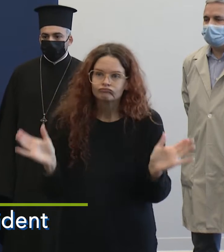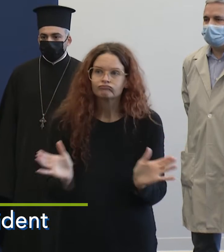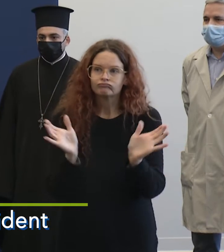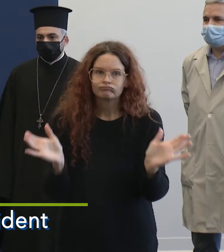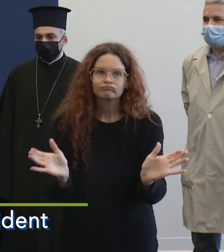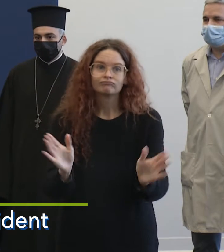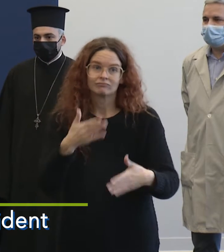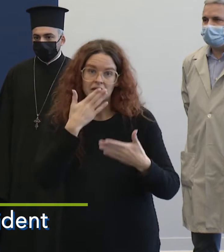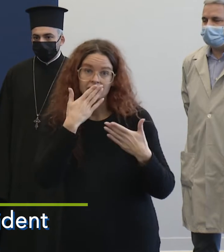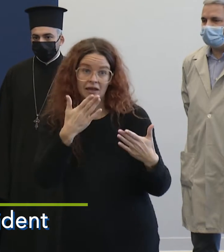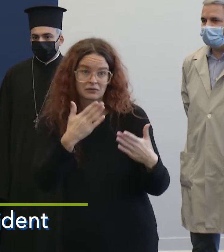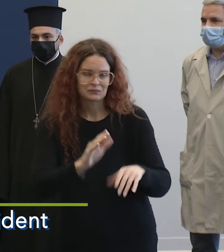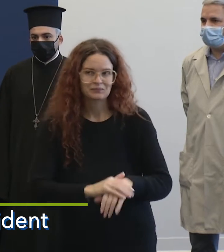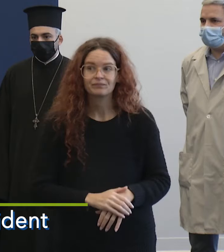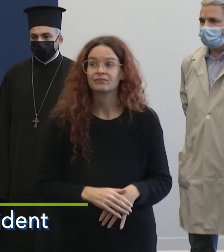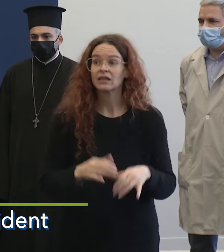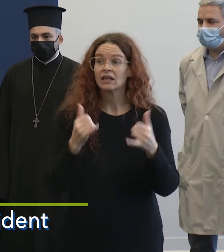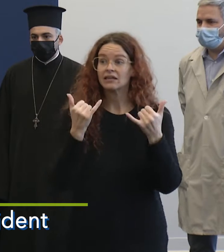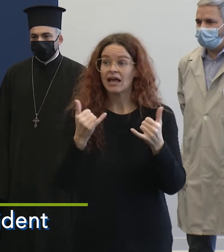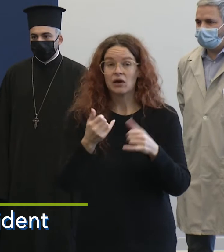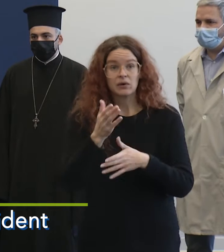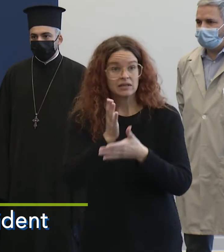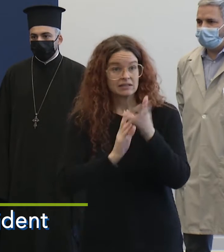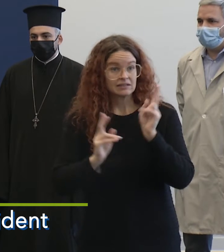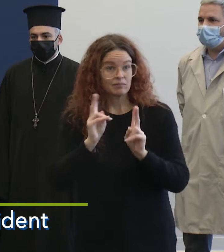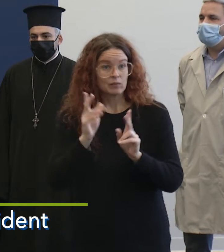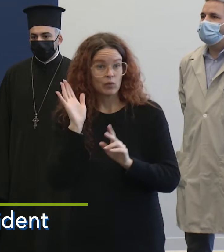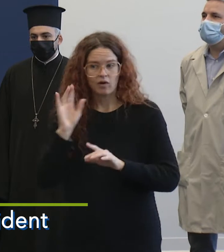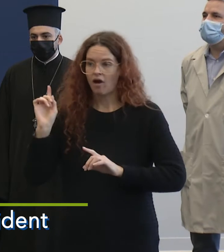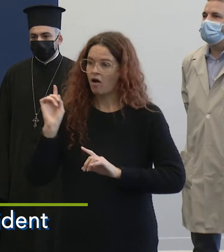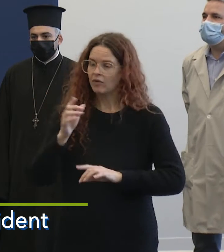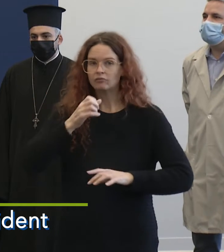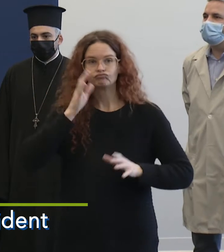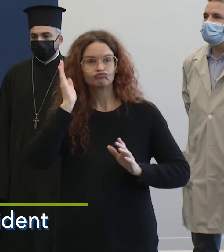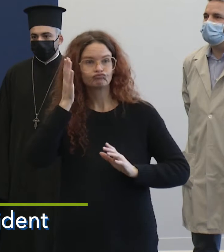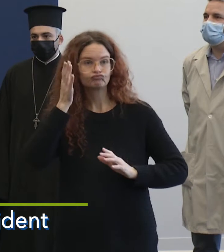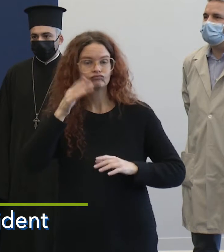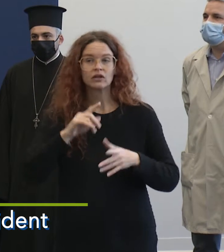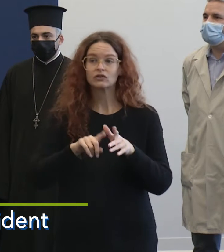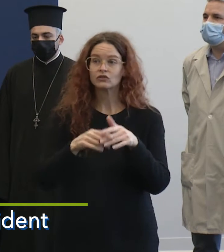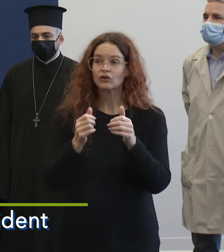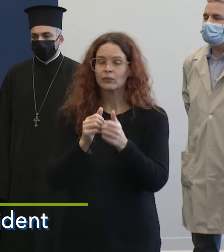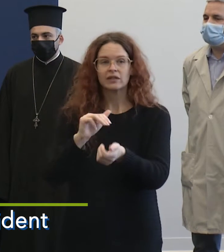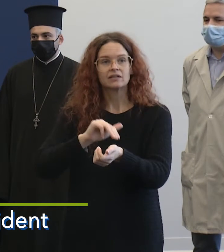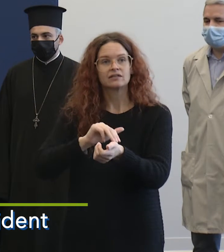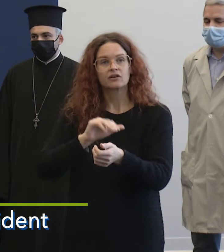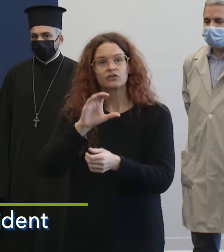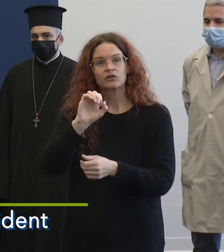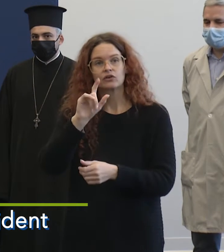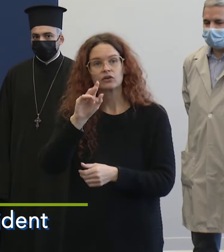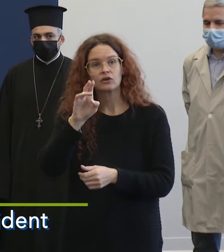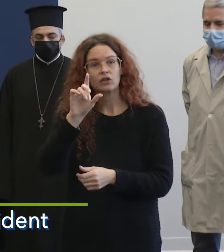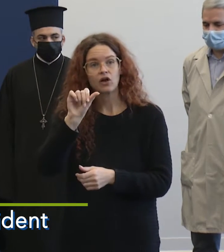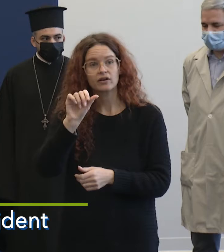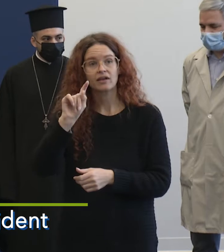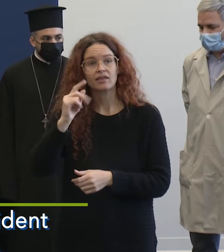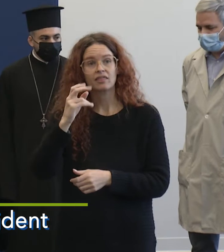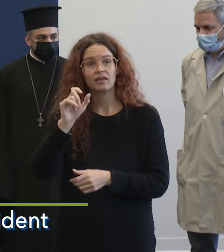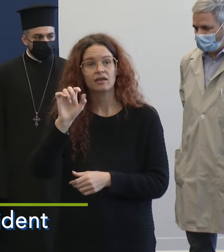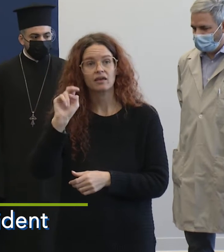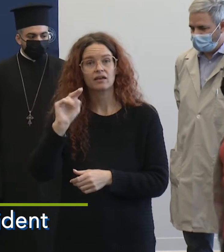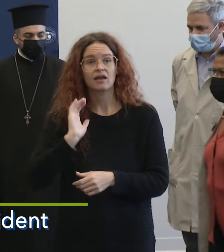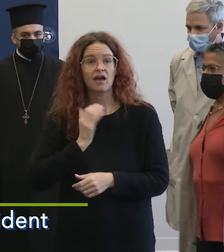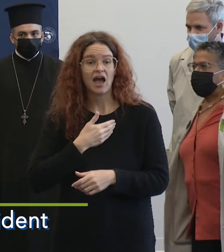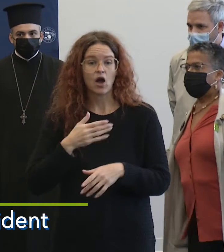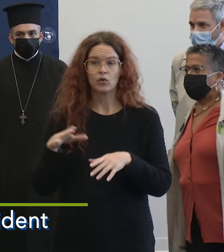you. Now, we have a number of folks who are going to be coming to the microphone, starting with Dr. Claudia Fegan, our Chief Medical Officer.